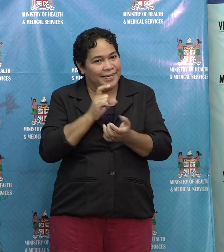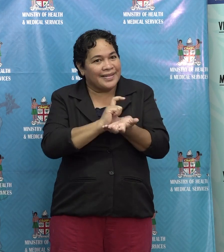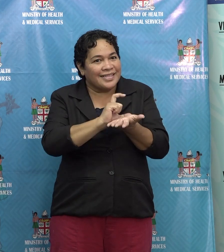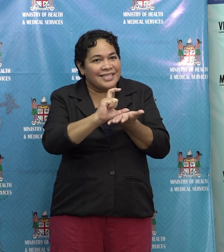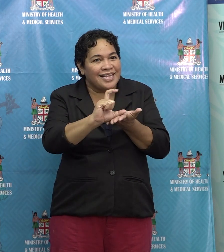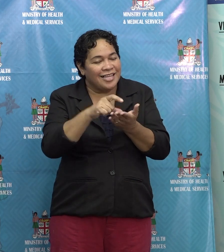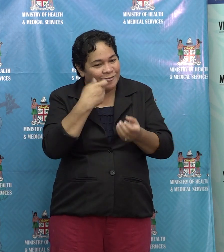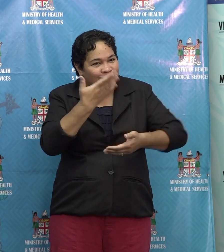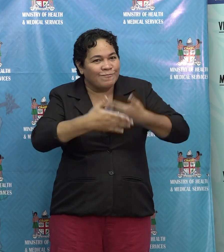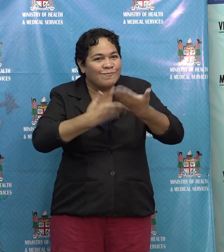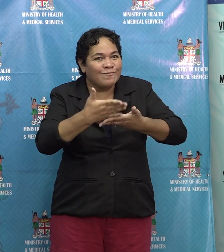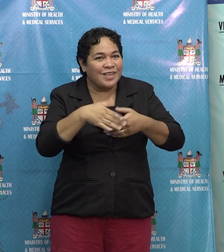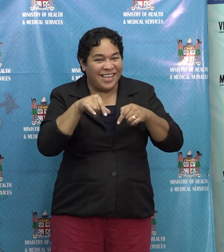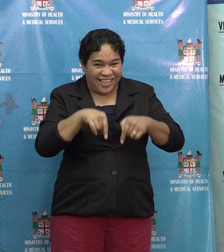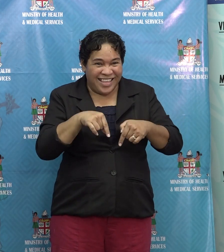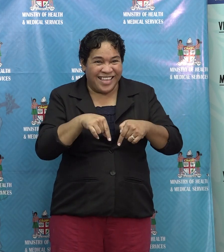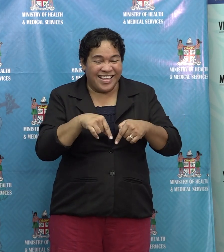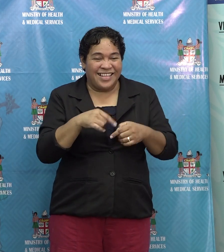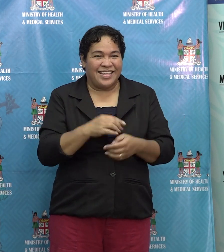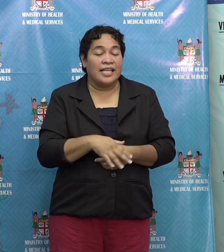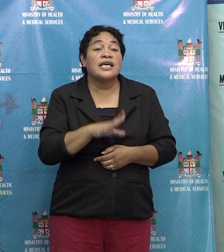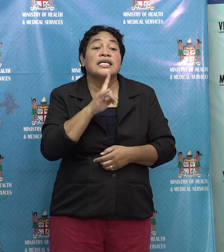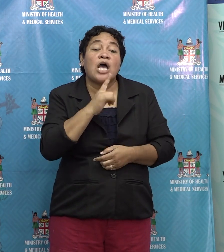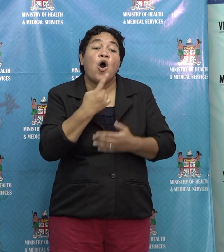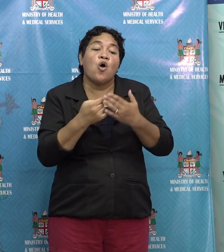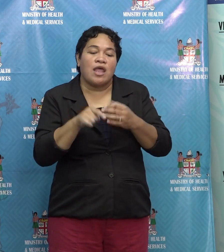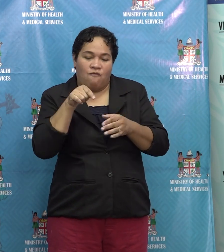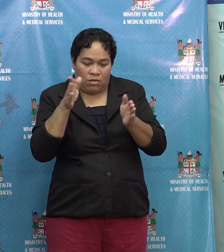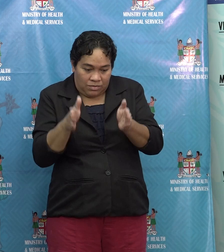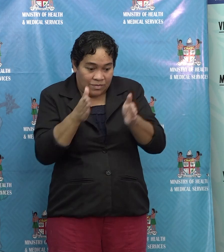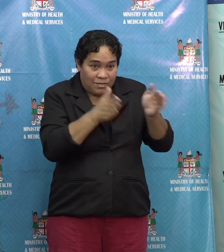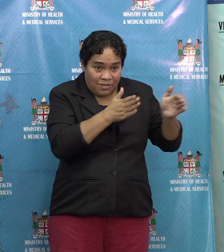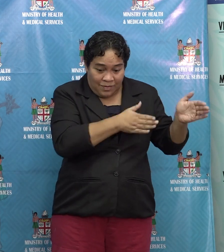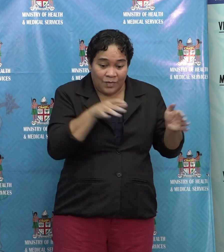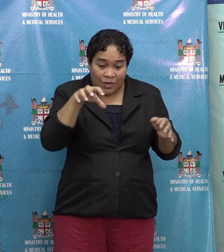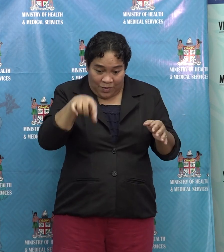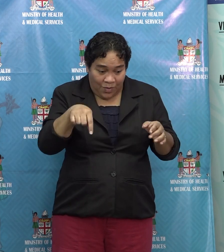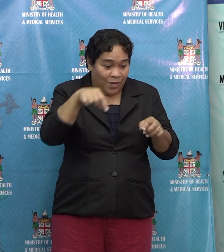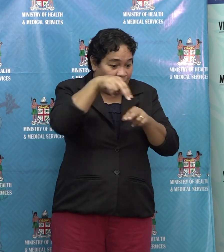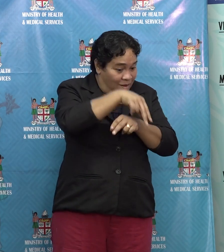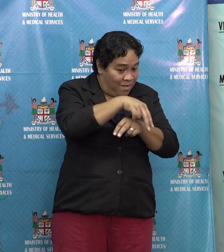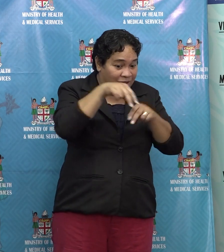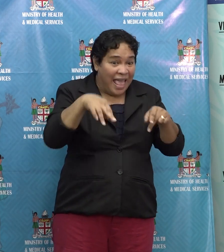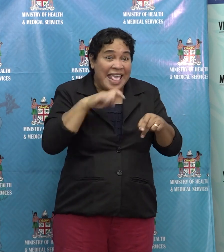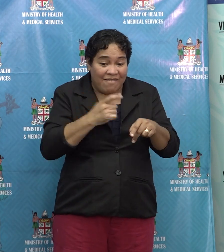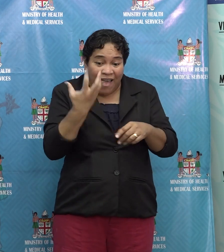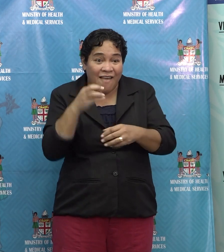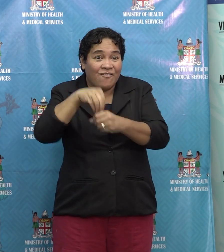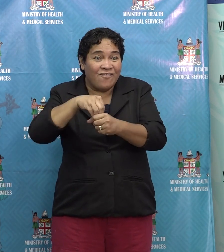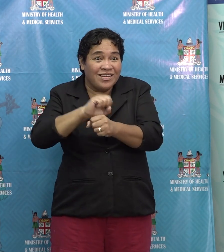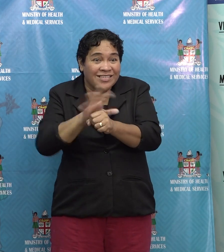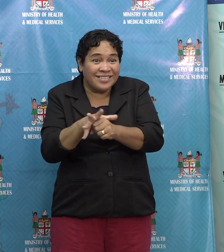in the press conference. They move only from containment to containment, non-containment to containment, not